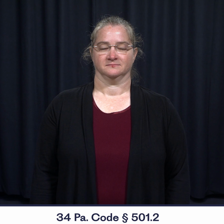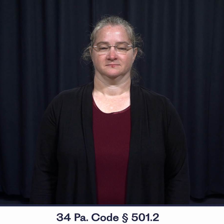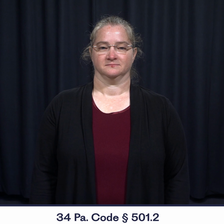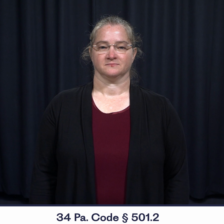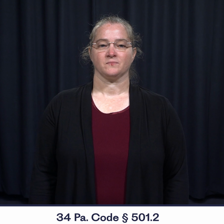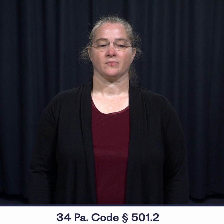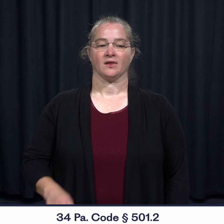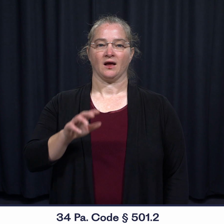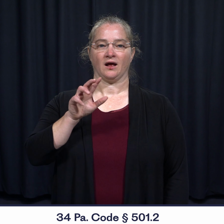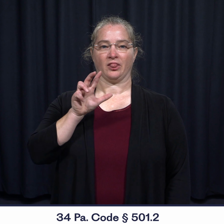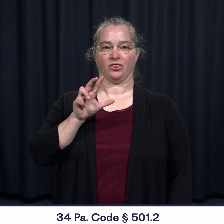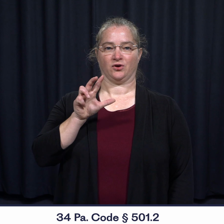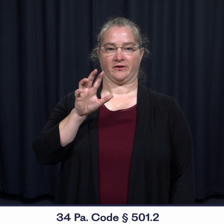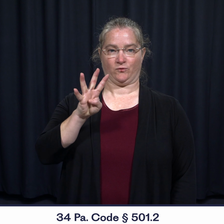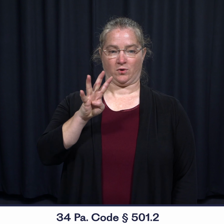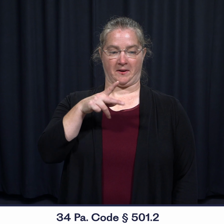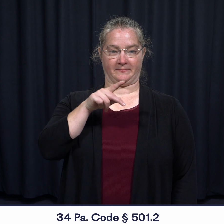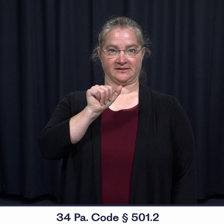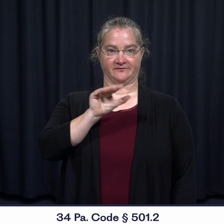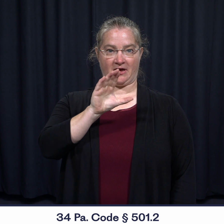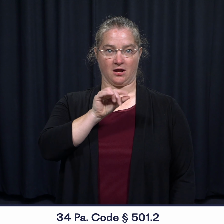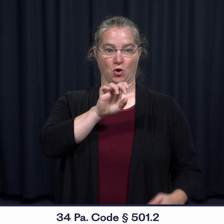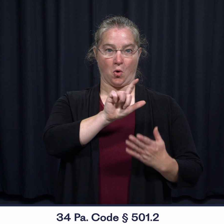34 PA Code, Section 501.2.